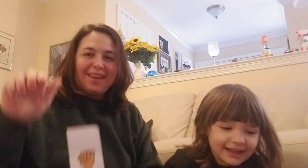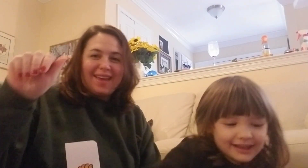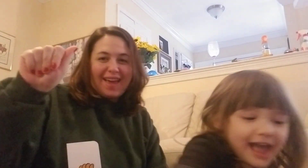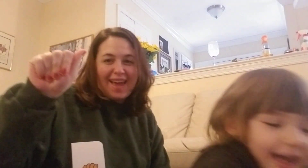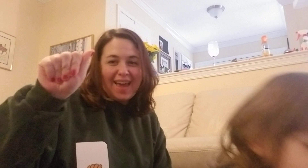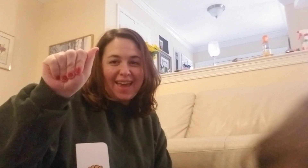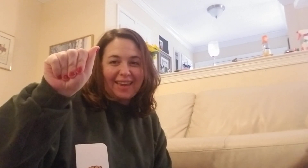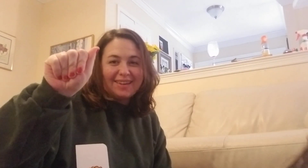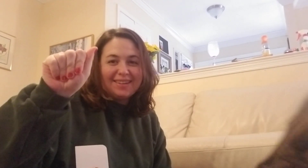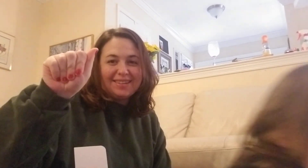A.